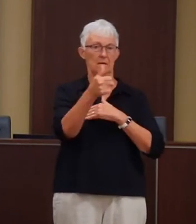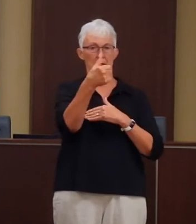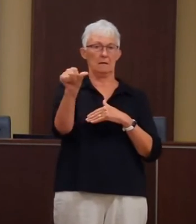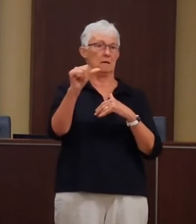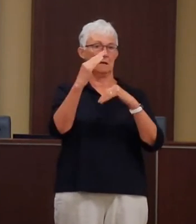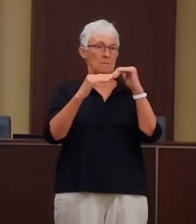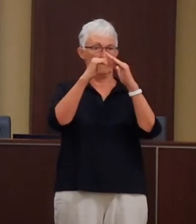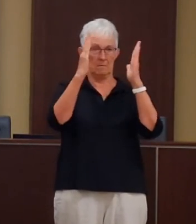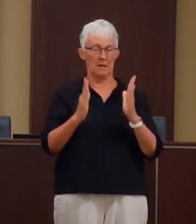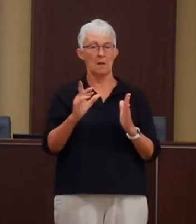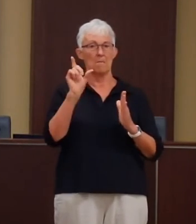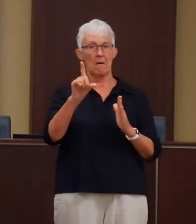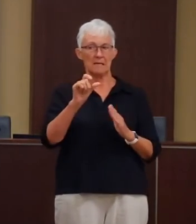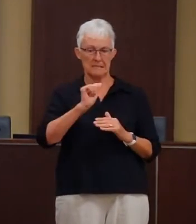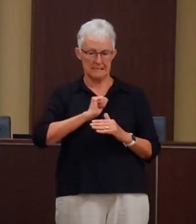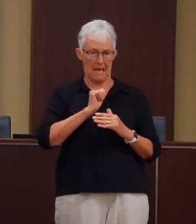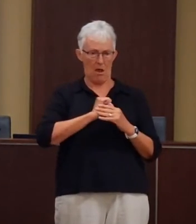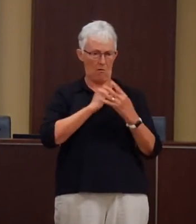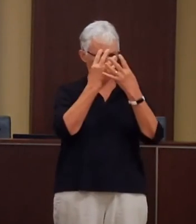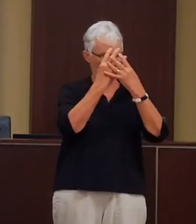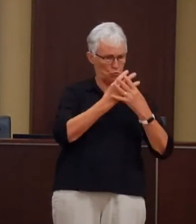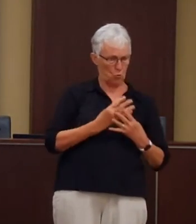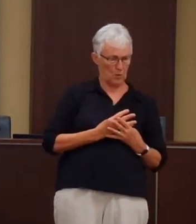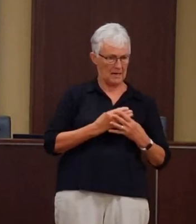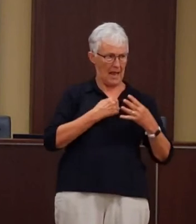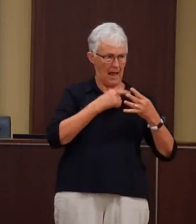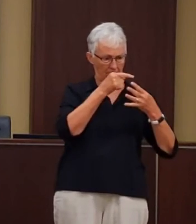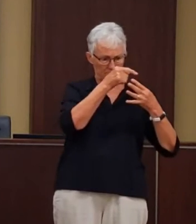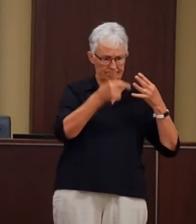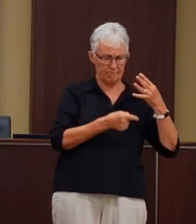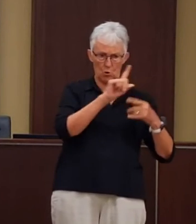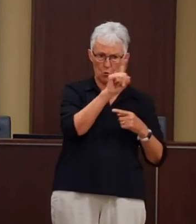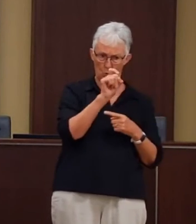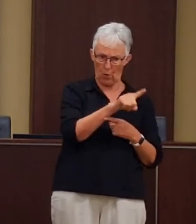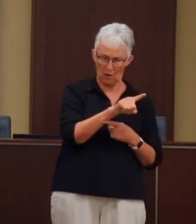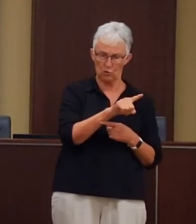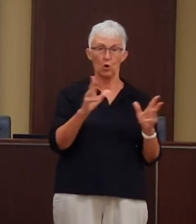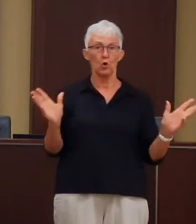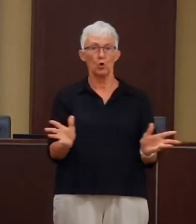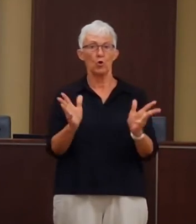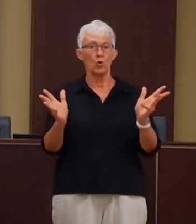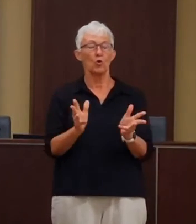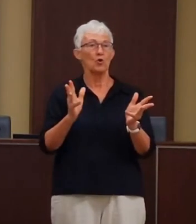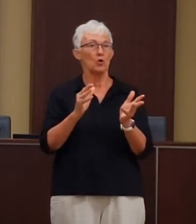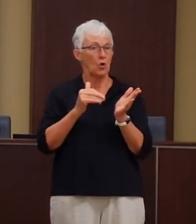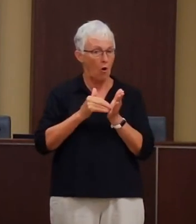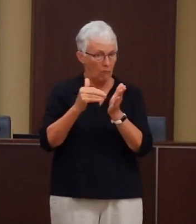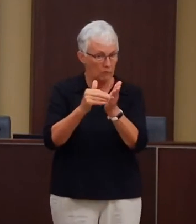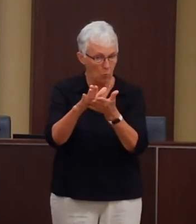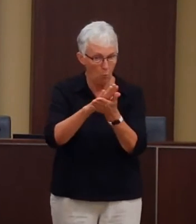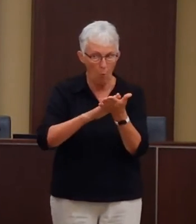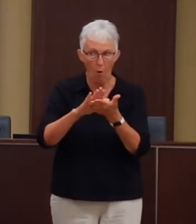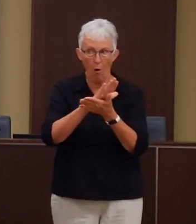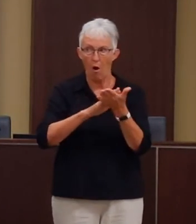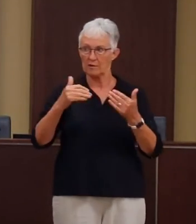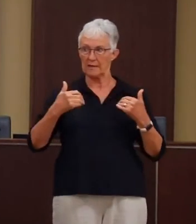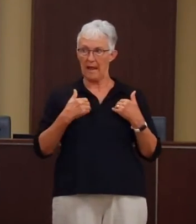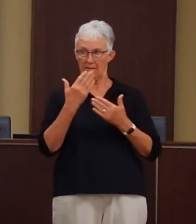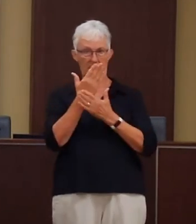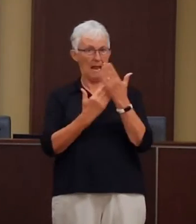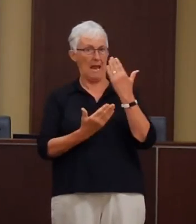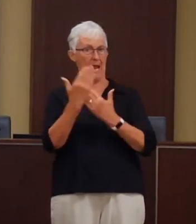buildings. We will encourage frequent hand washing, and we will have hand sanitizer available in classrooms and